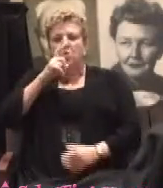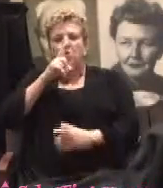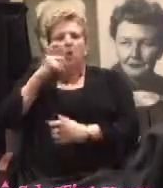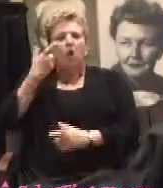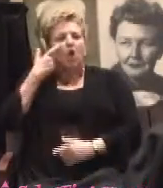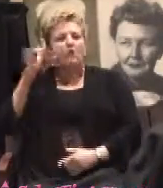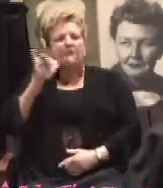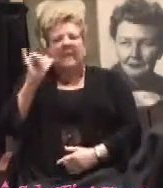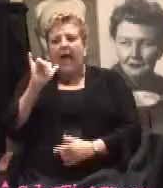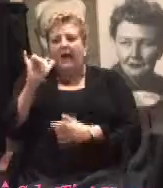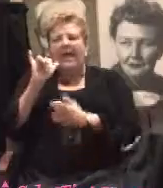Ed.